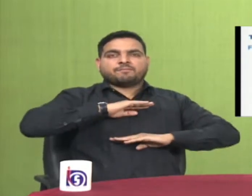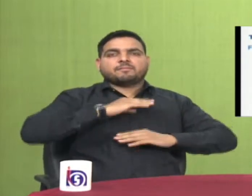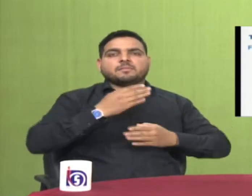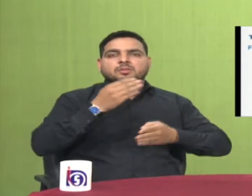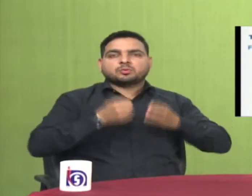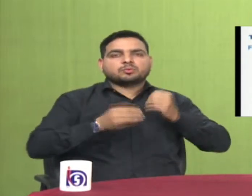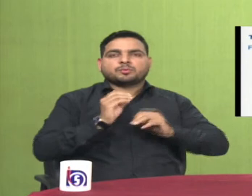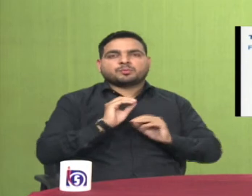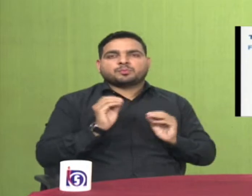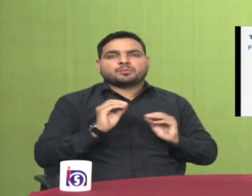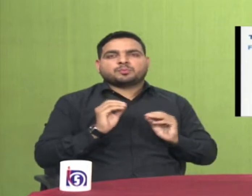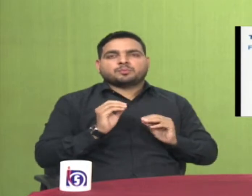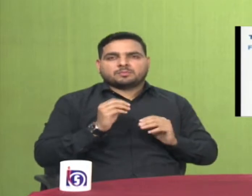In the beginning,